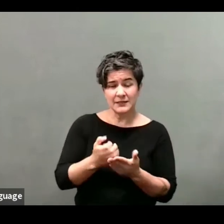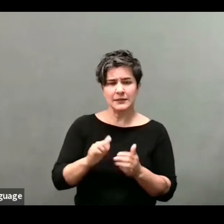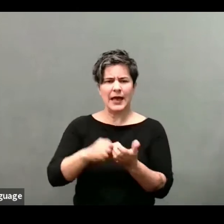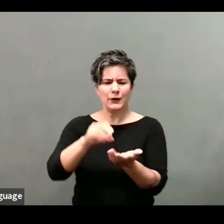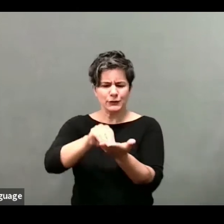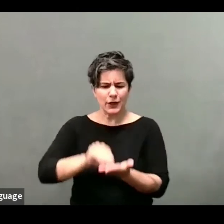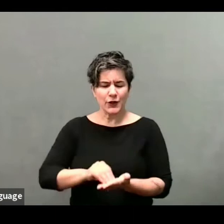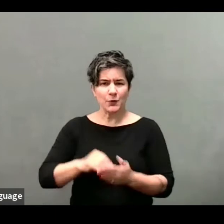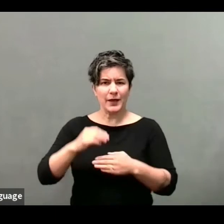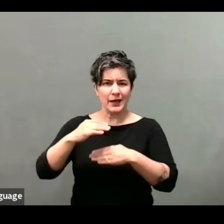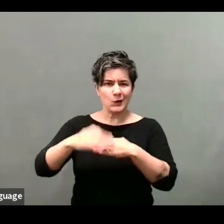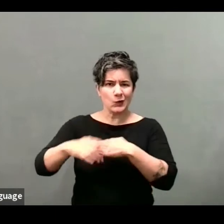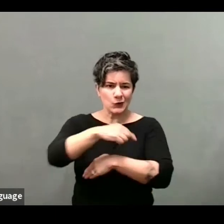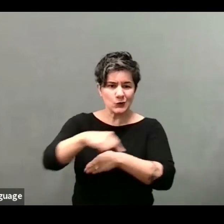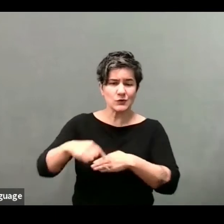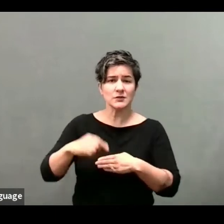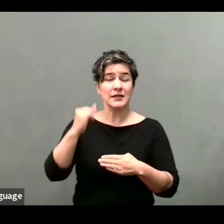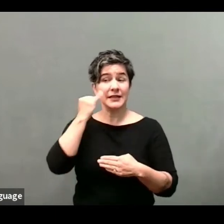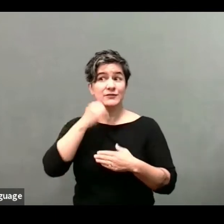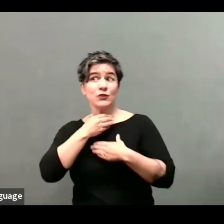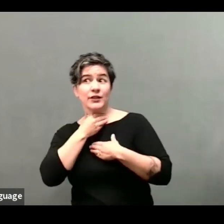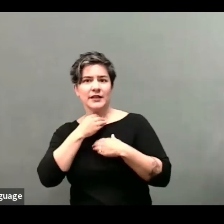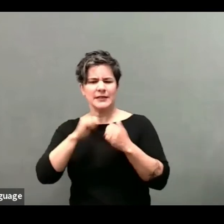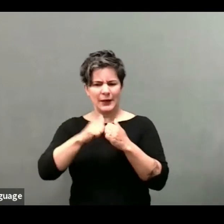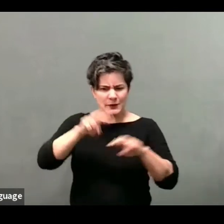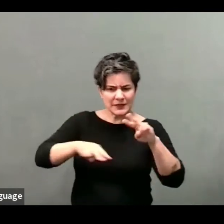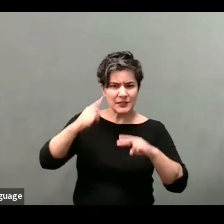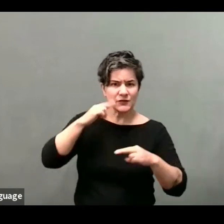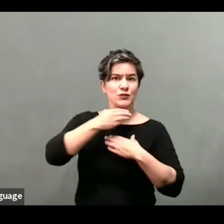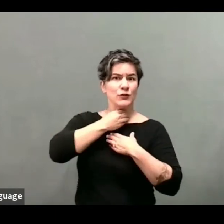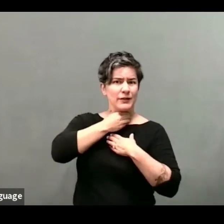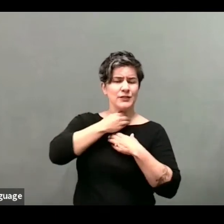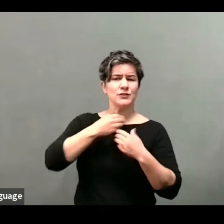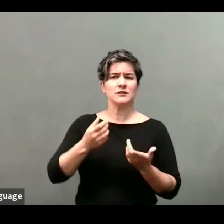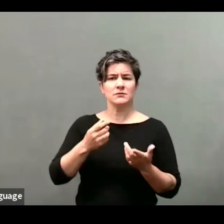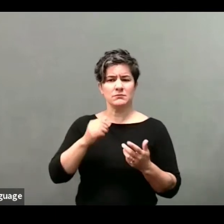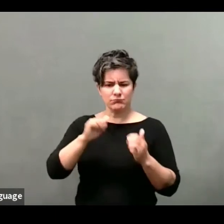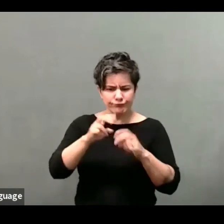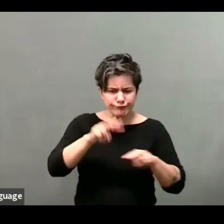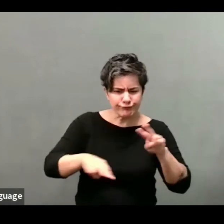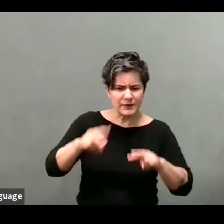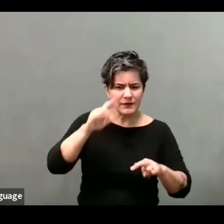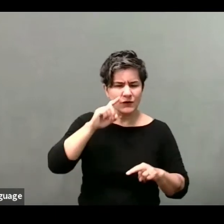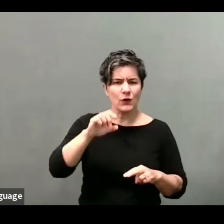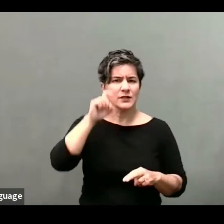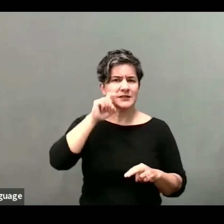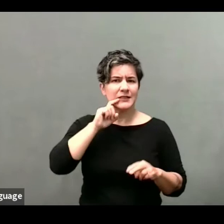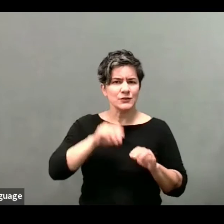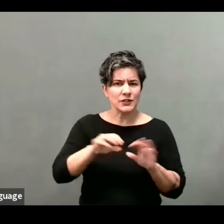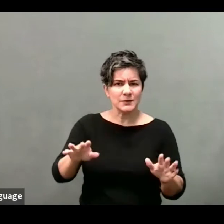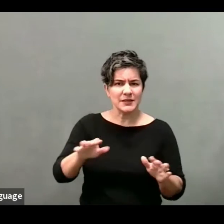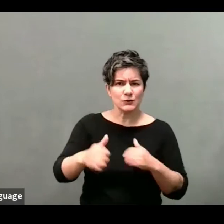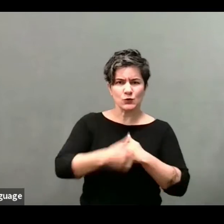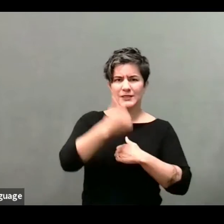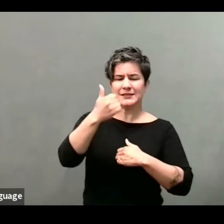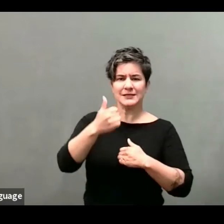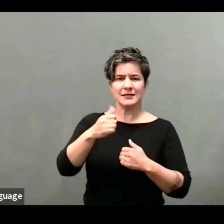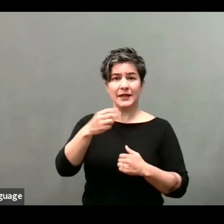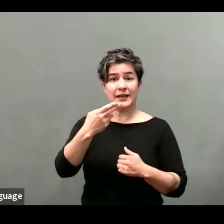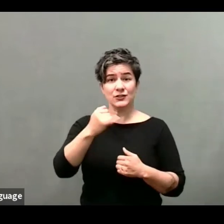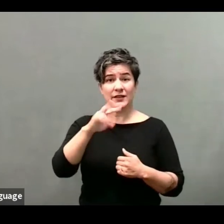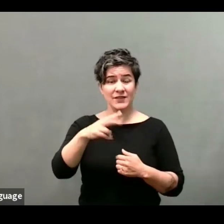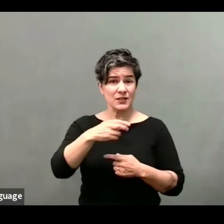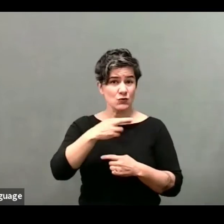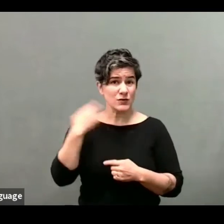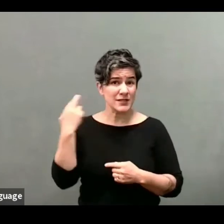wounds, how to assess for strangulation, how to assess for sexually transmitted infection risk or HIV risk,